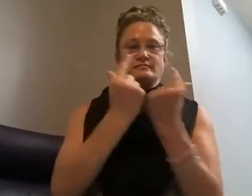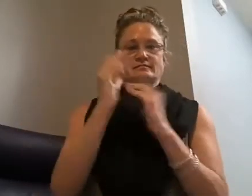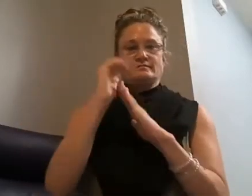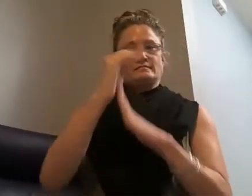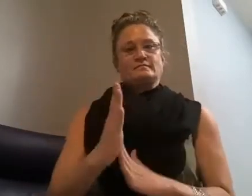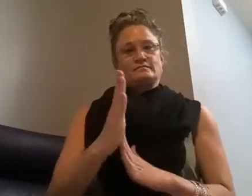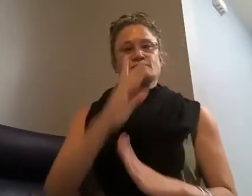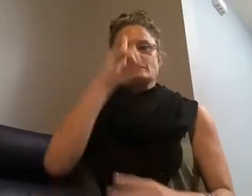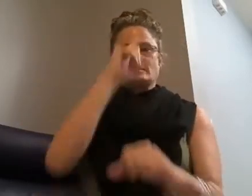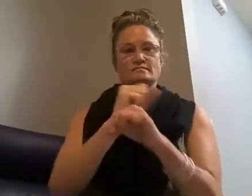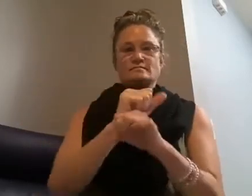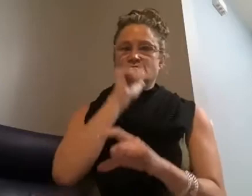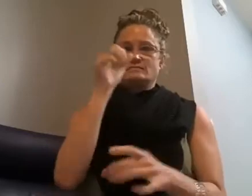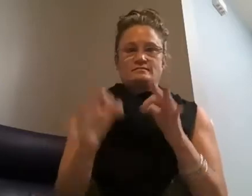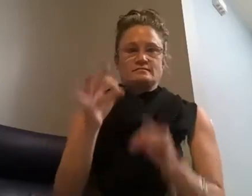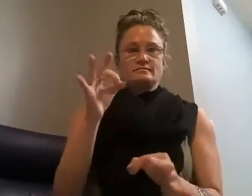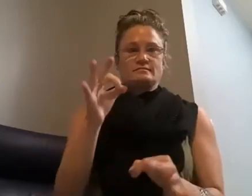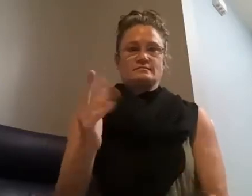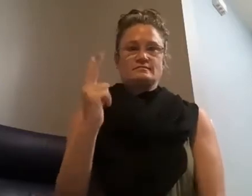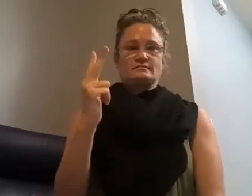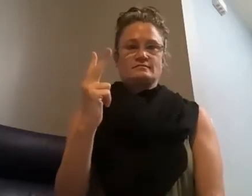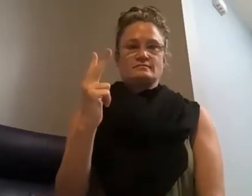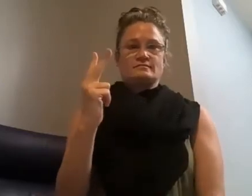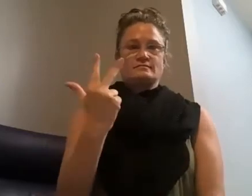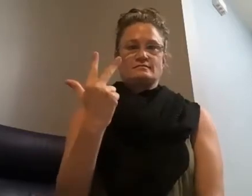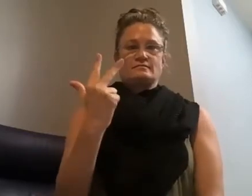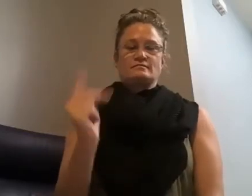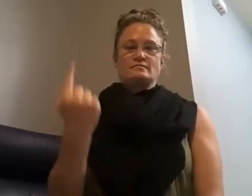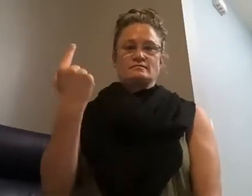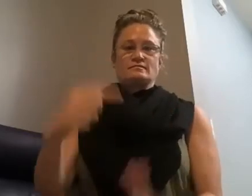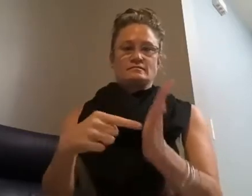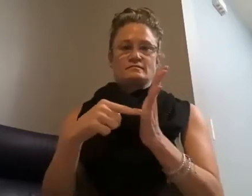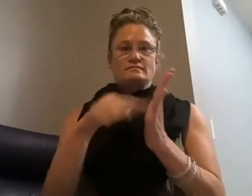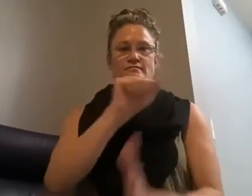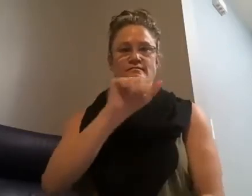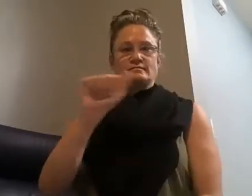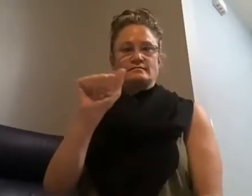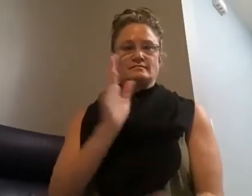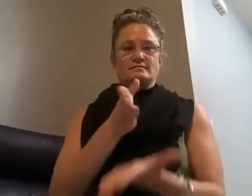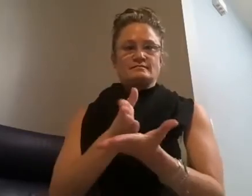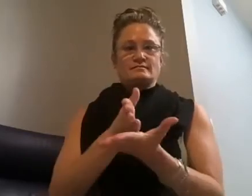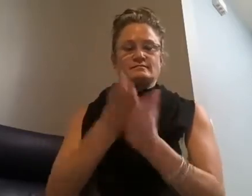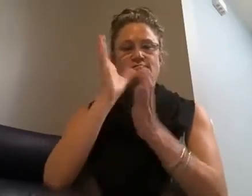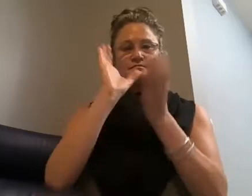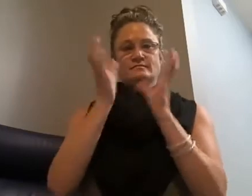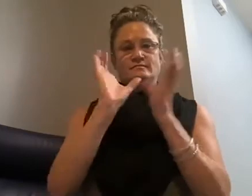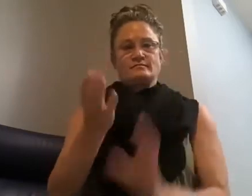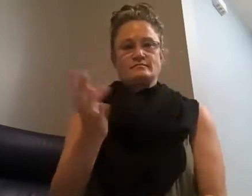they do not govern. 3, the only requirement for AA membership is a desire to stop drinking. 4, each group should be